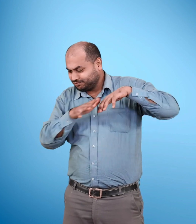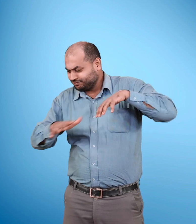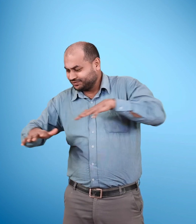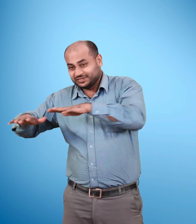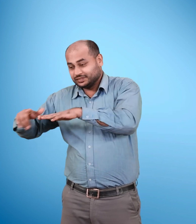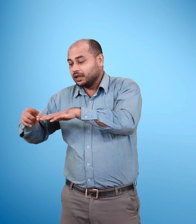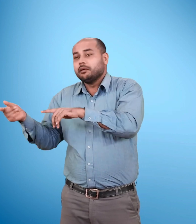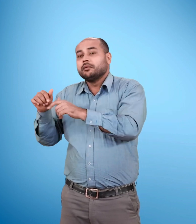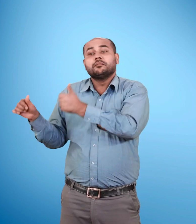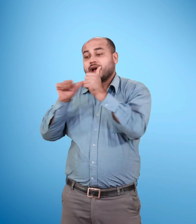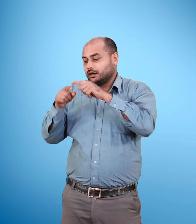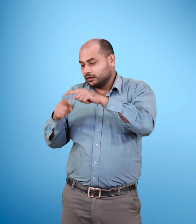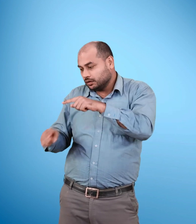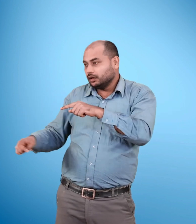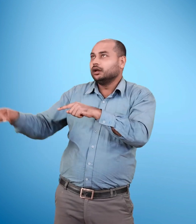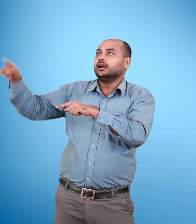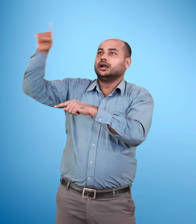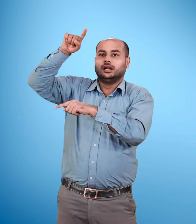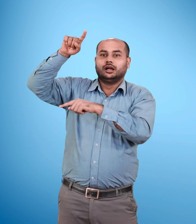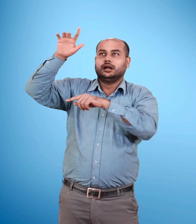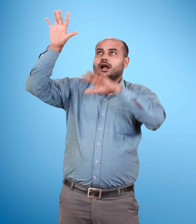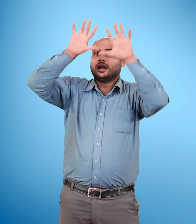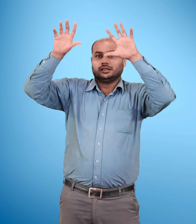as vapor, returns as rain, hail or